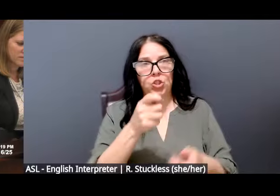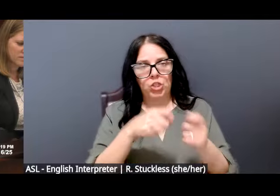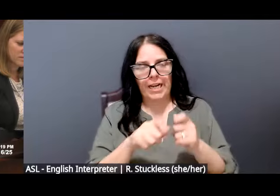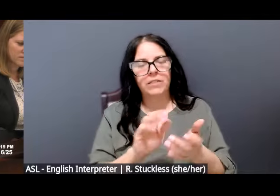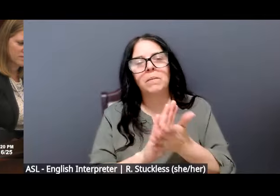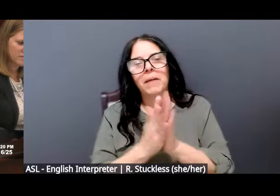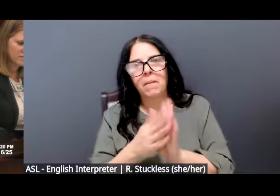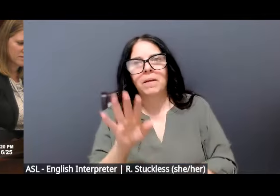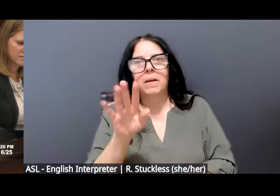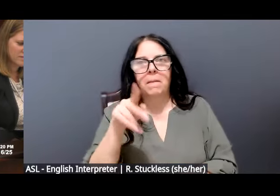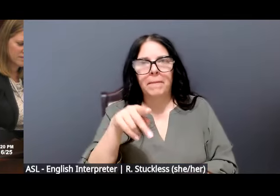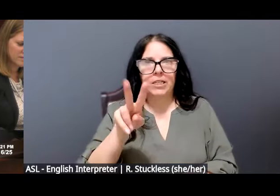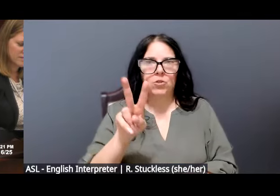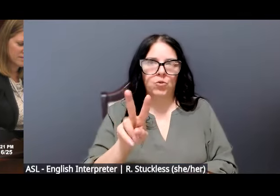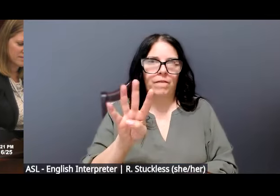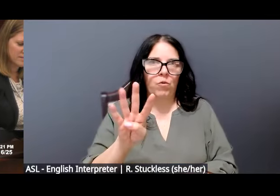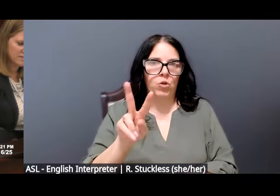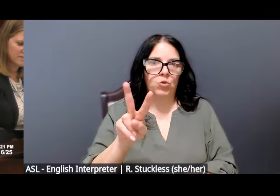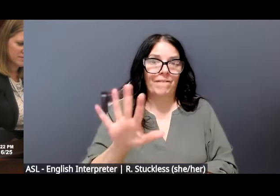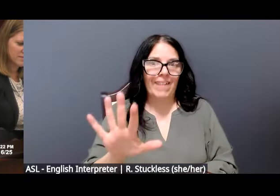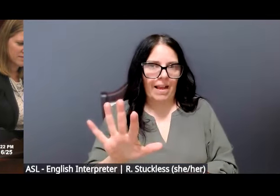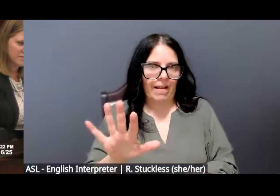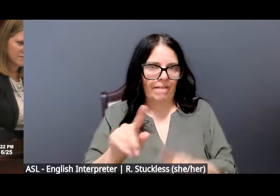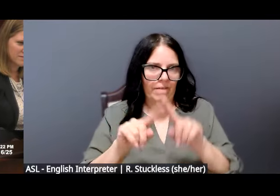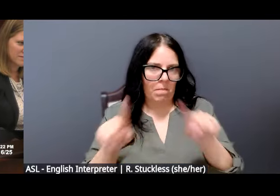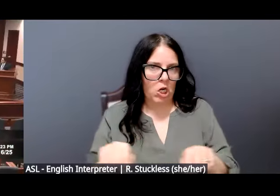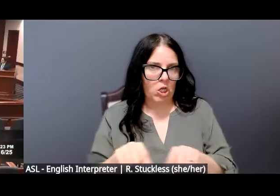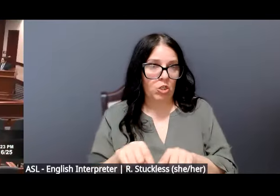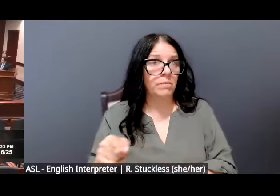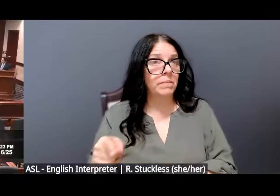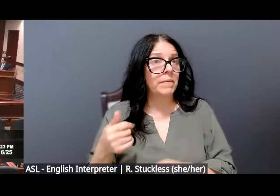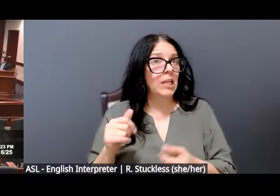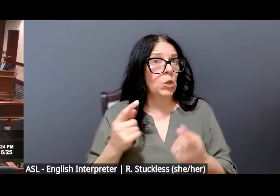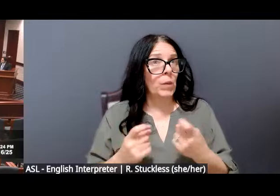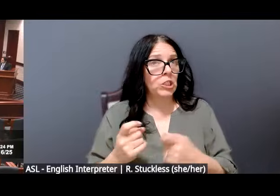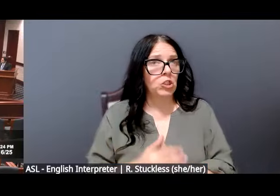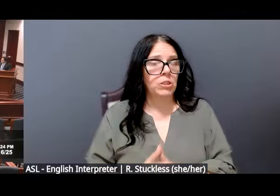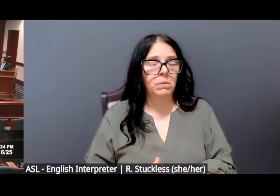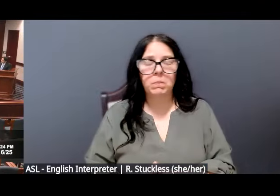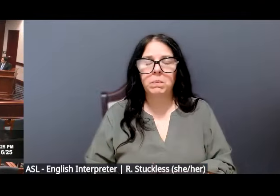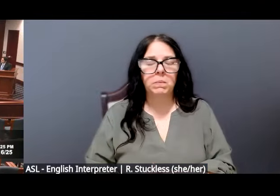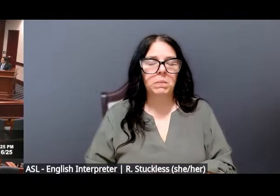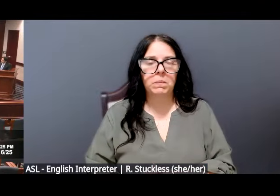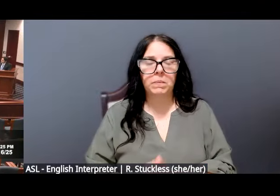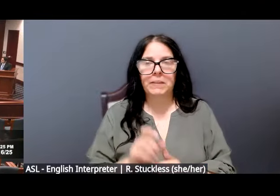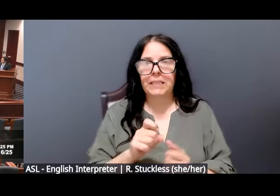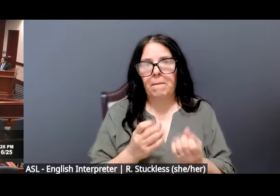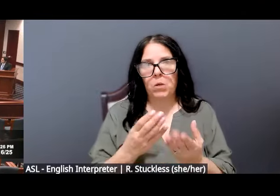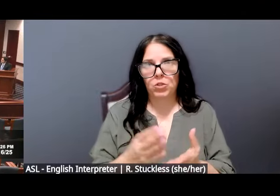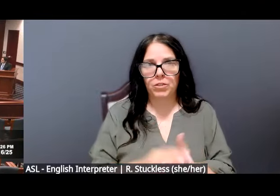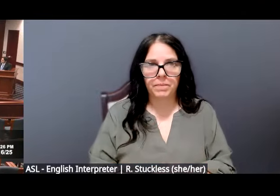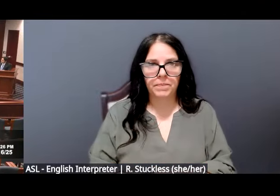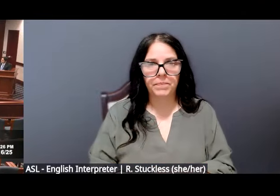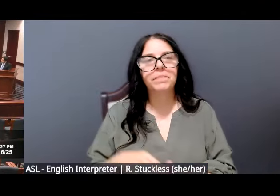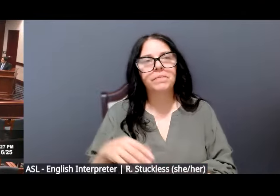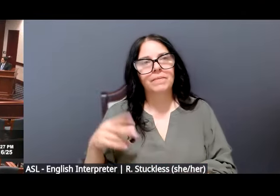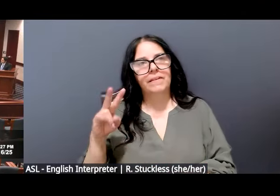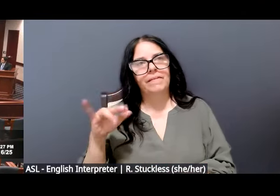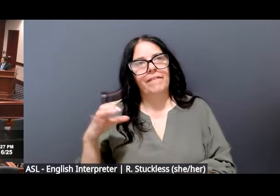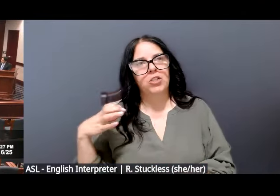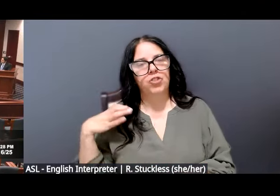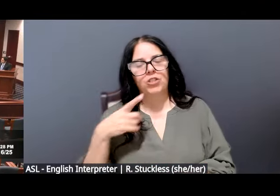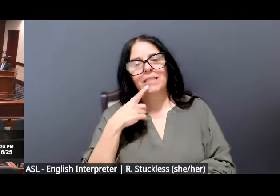P2425H monitor. Any questions? Need a motion? I move that the Board of State